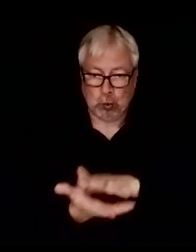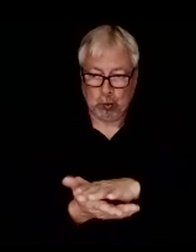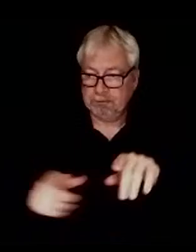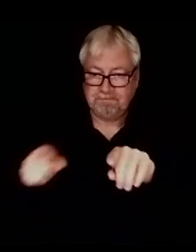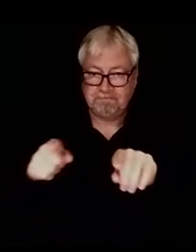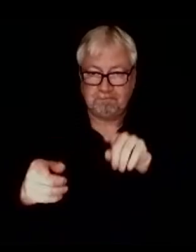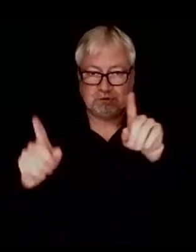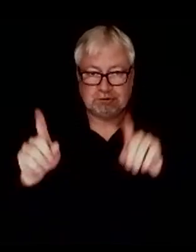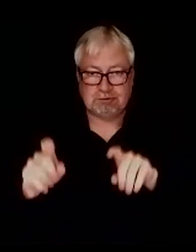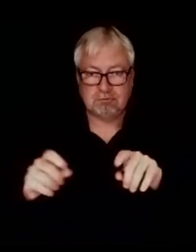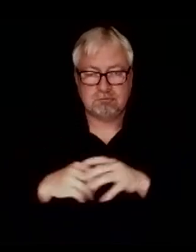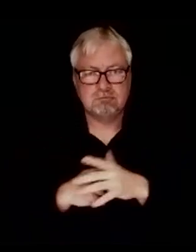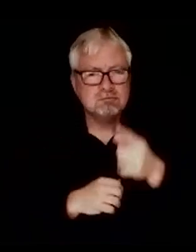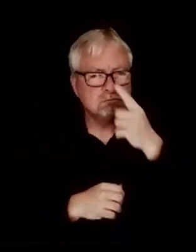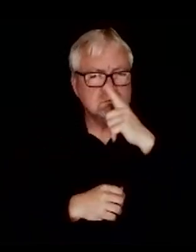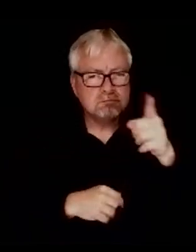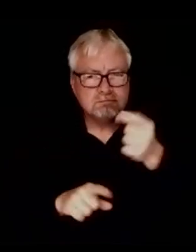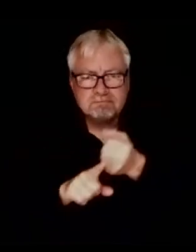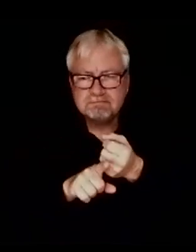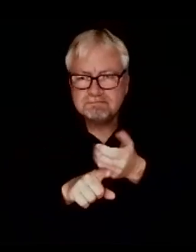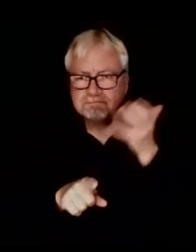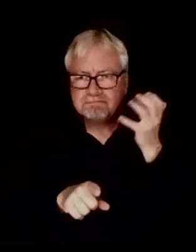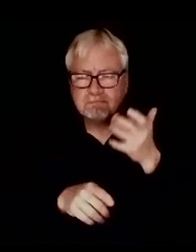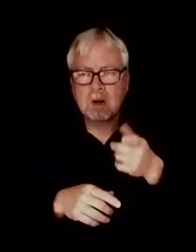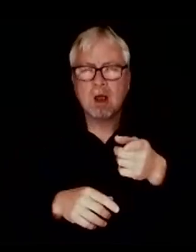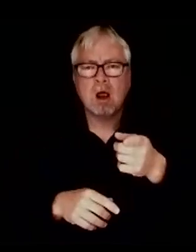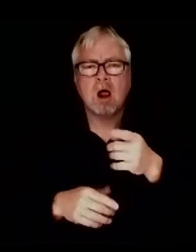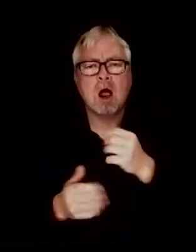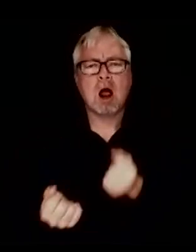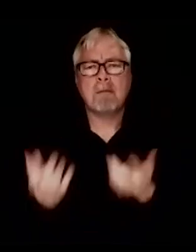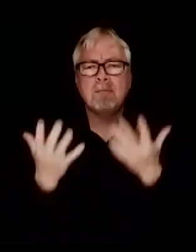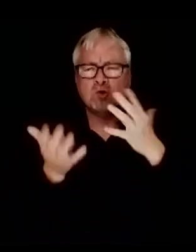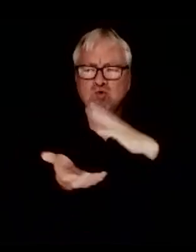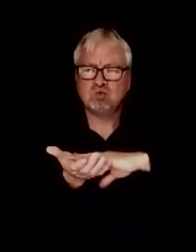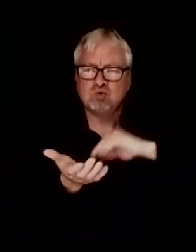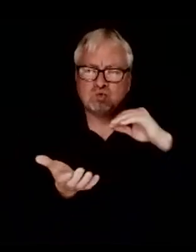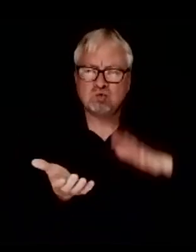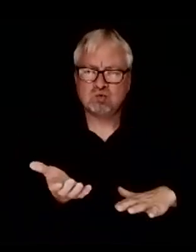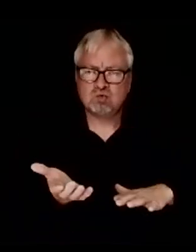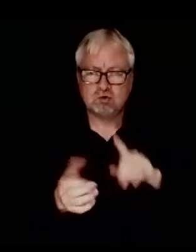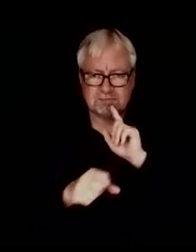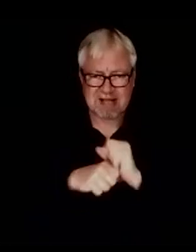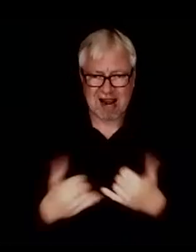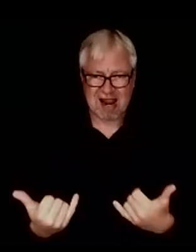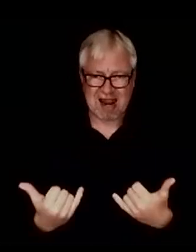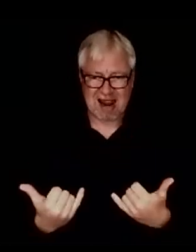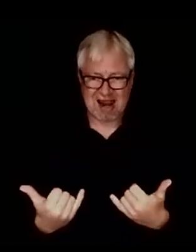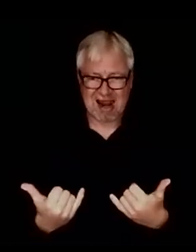to me how many kids are getting regularly tested right now?